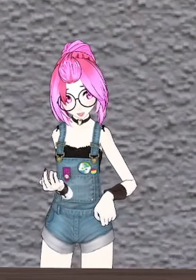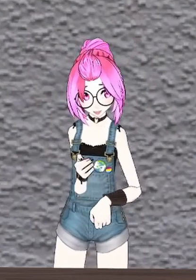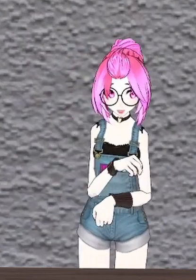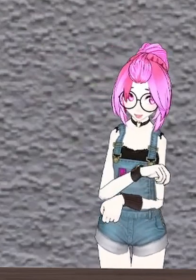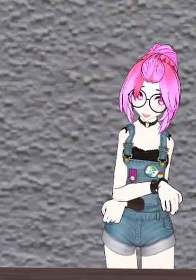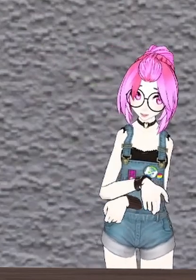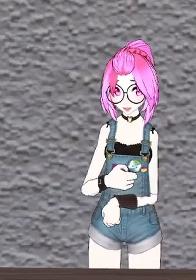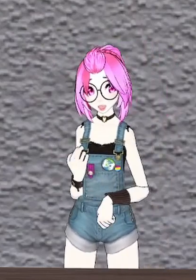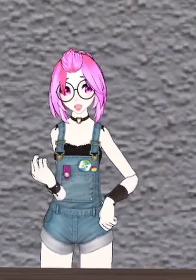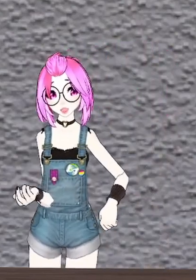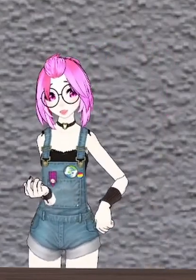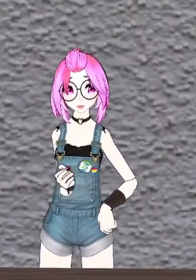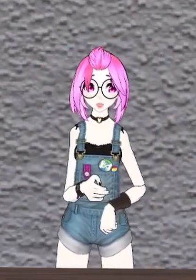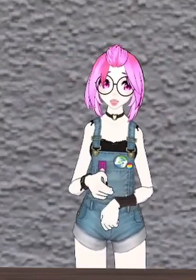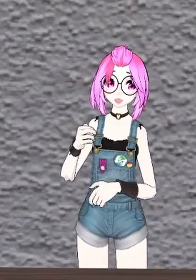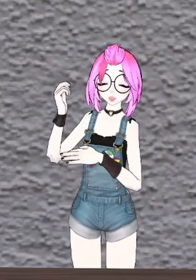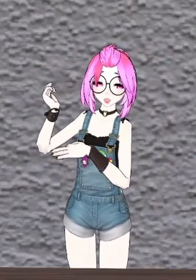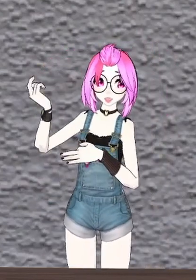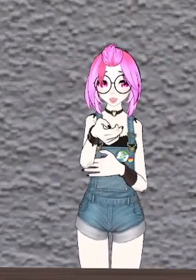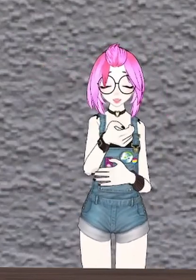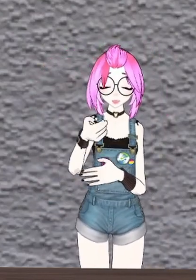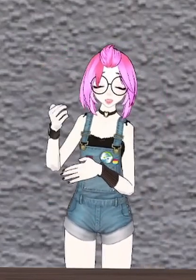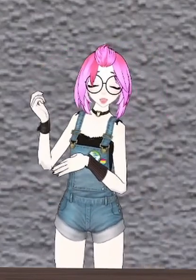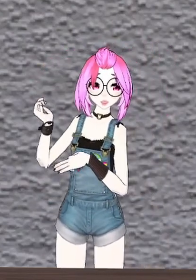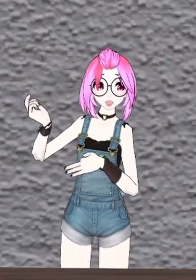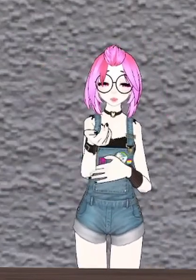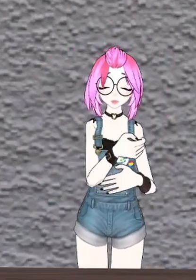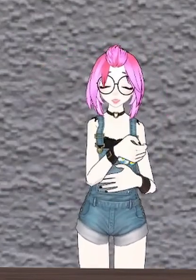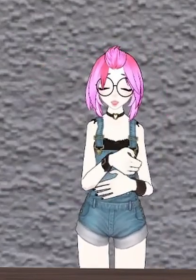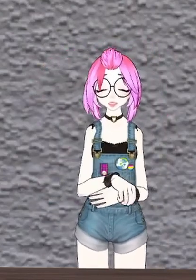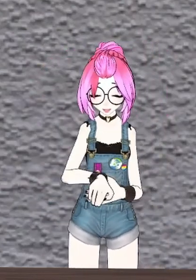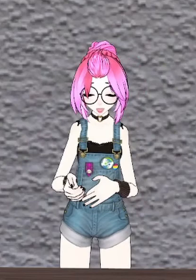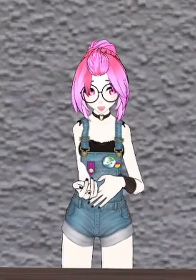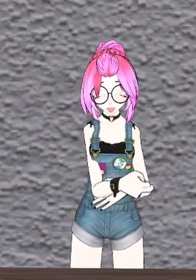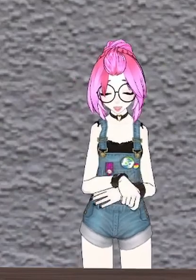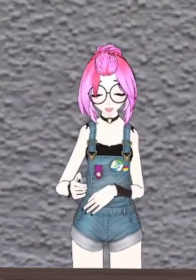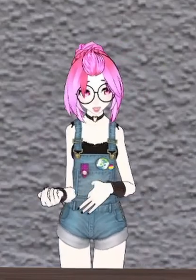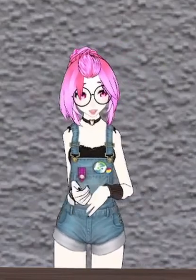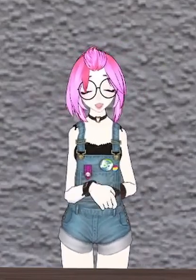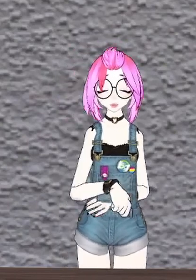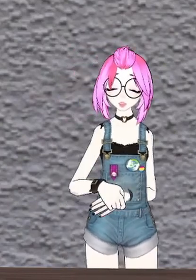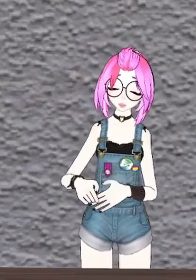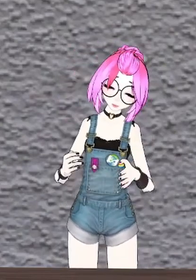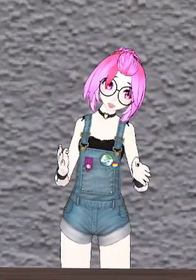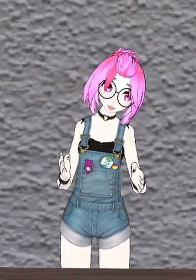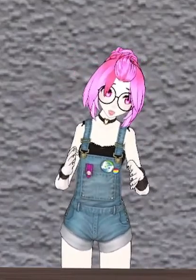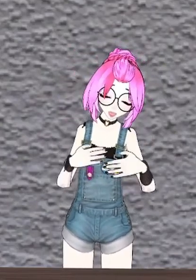wrist movements and you kind of like go back and forth, while tennis is more like big swings. Yeah, or like kind of going back and forth. So it's more like